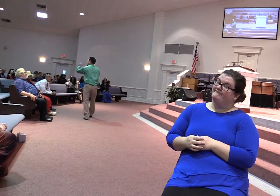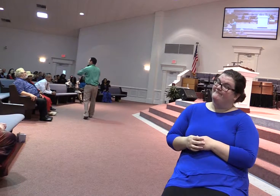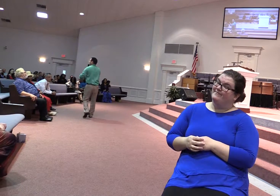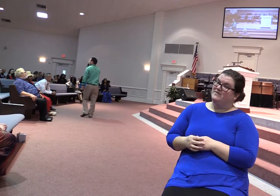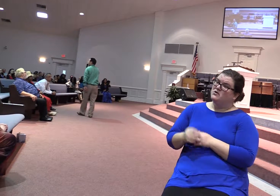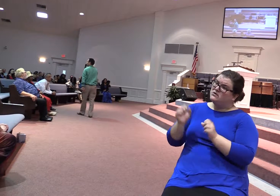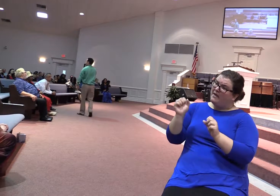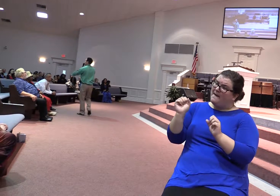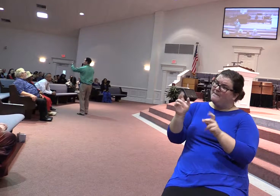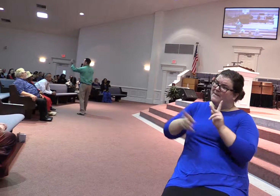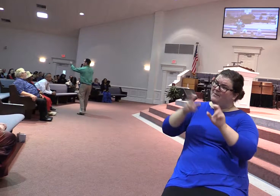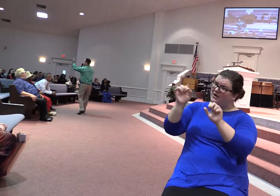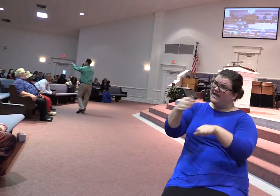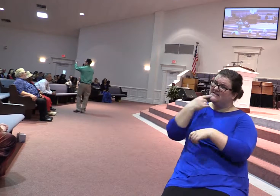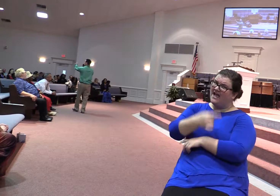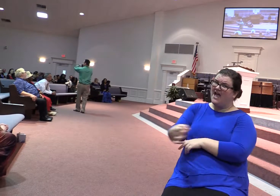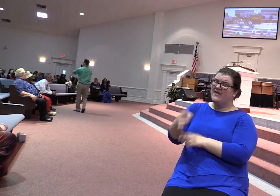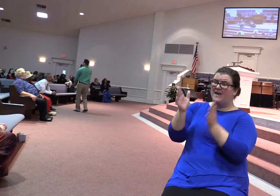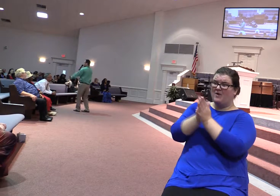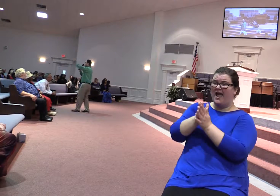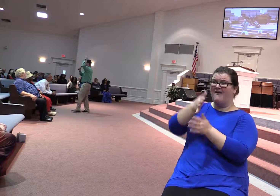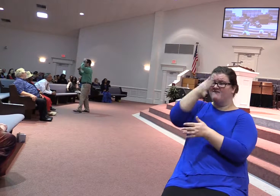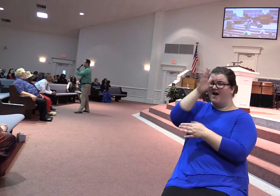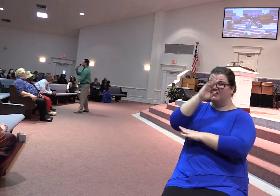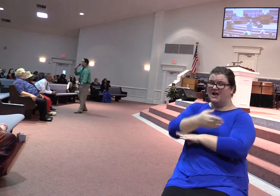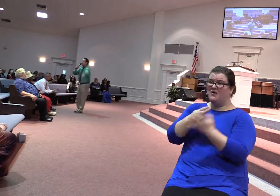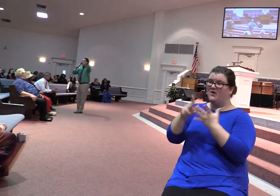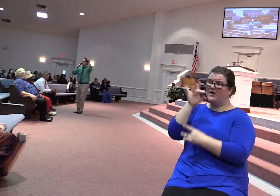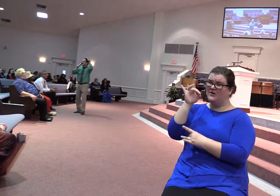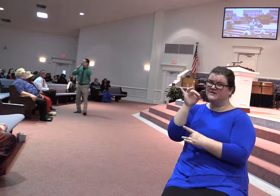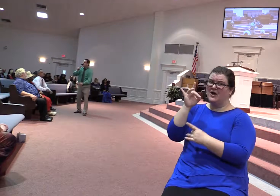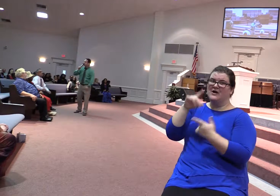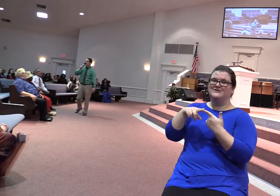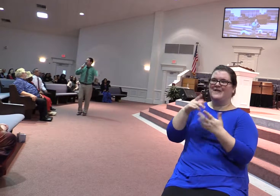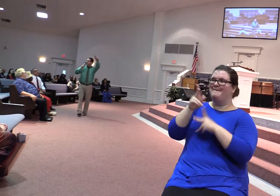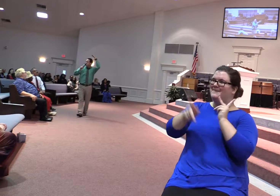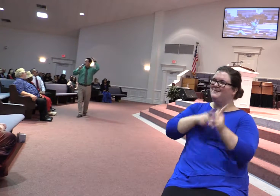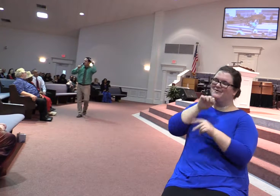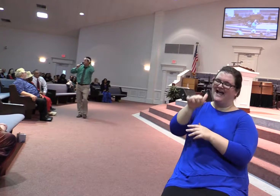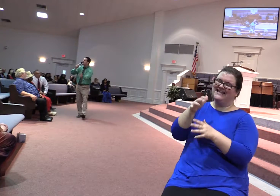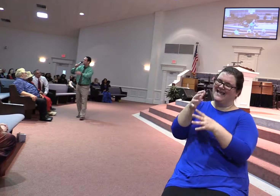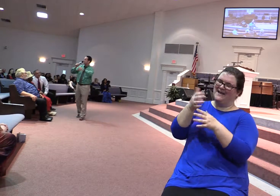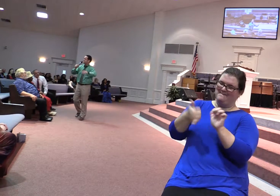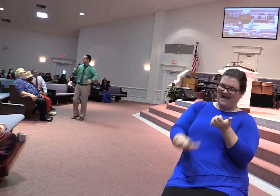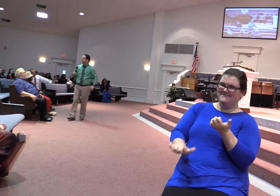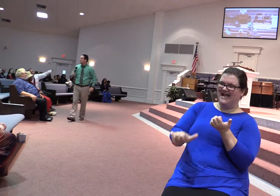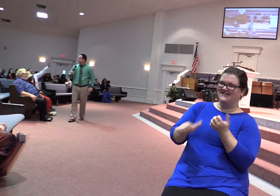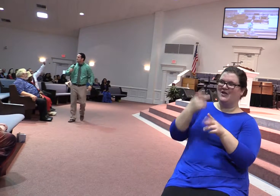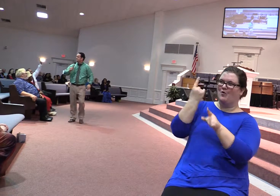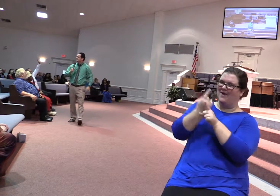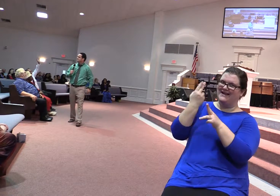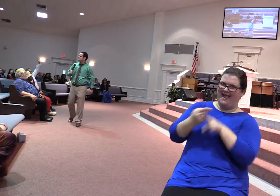that people, when they pray in the name of the Father, Son, and the Holy Ghost. So that people won't get baptized in the name of Jesus.